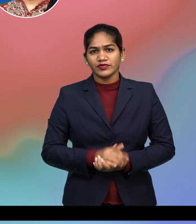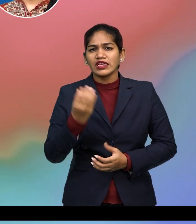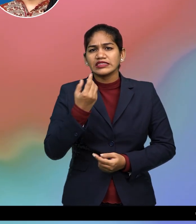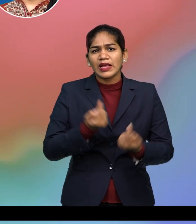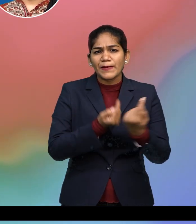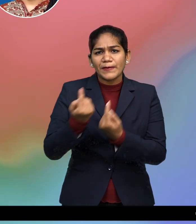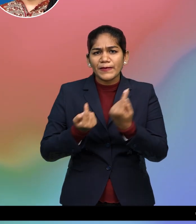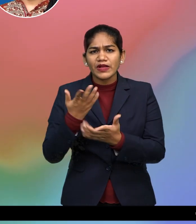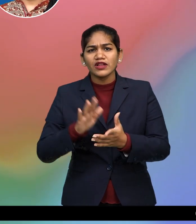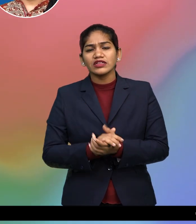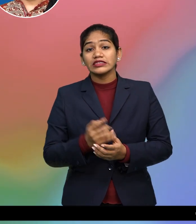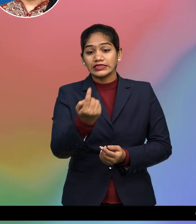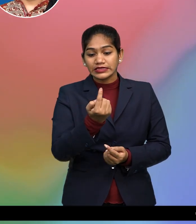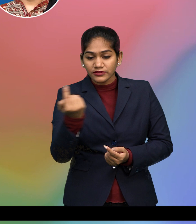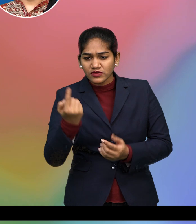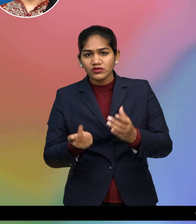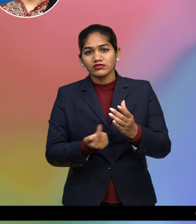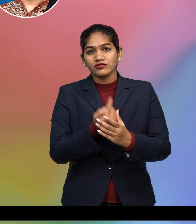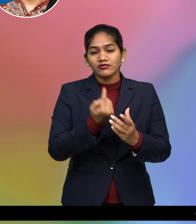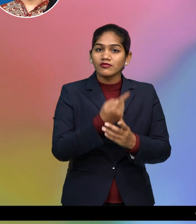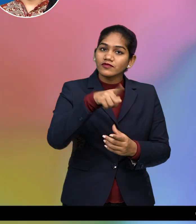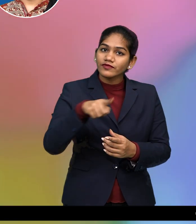Some plants grow individually.